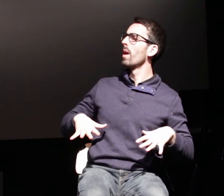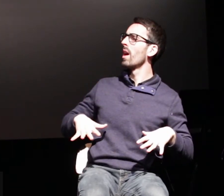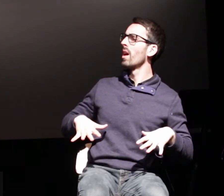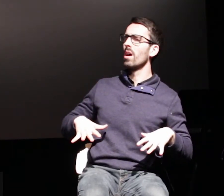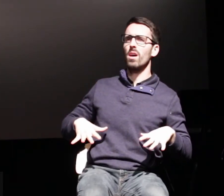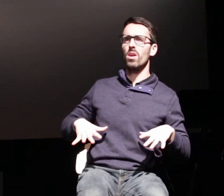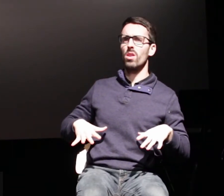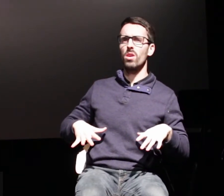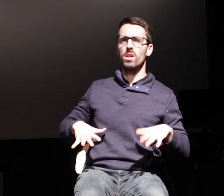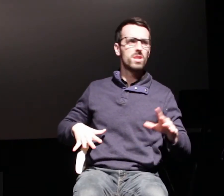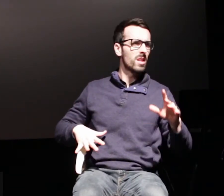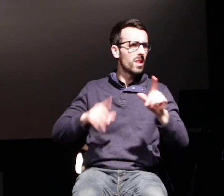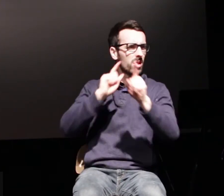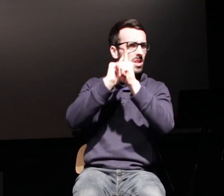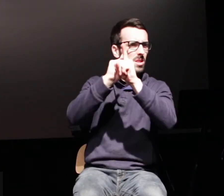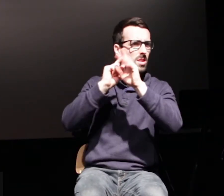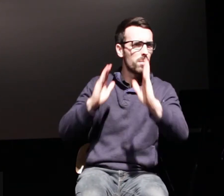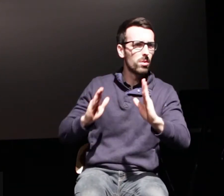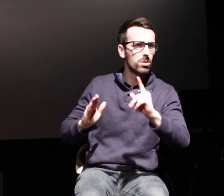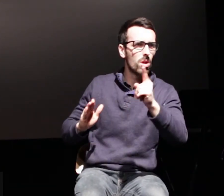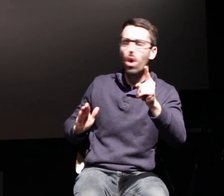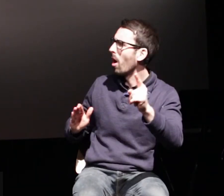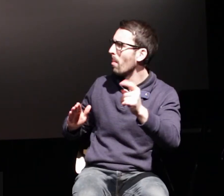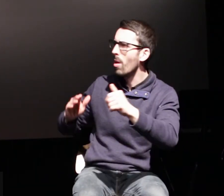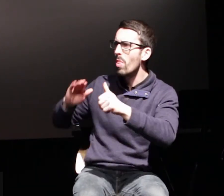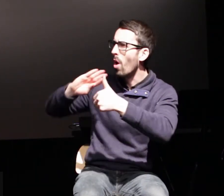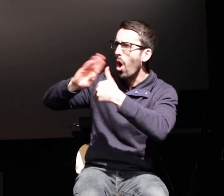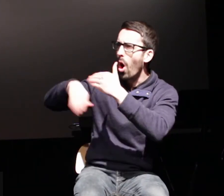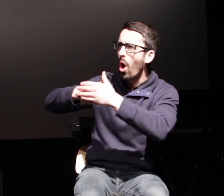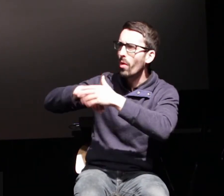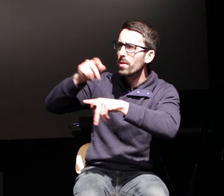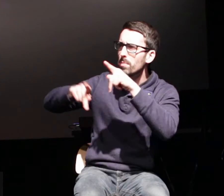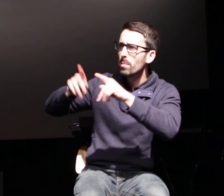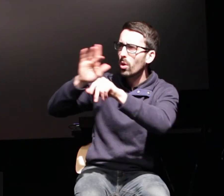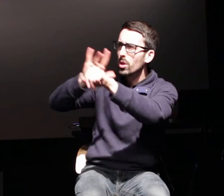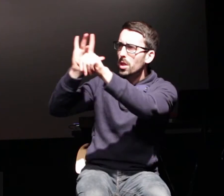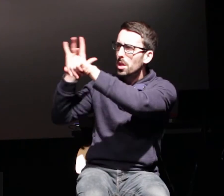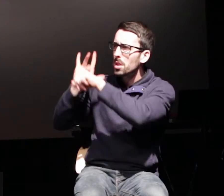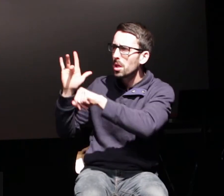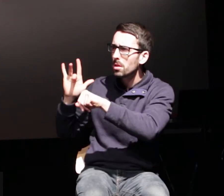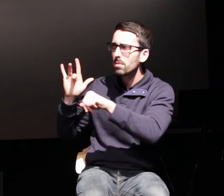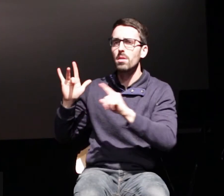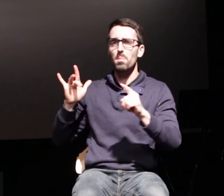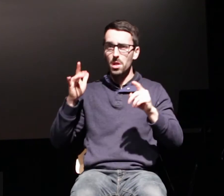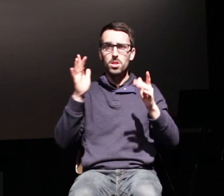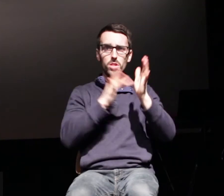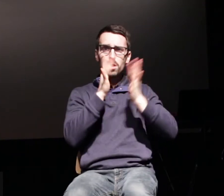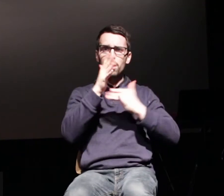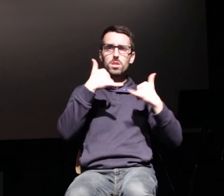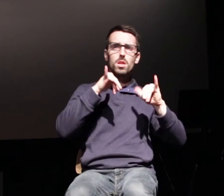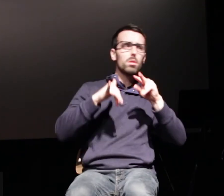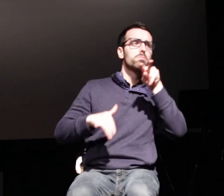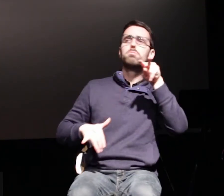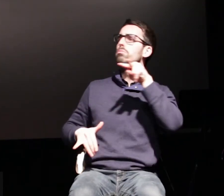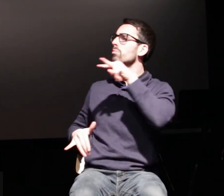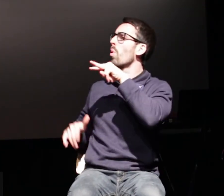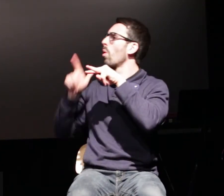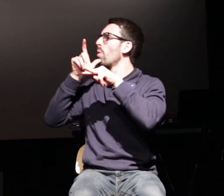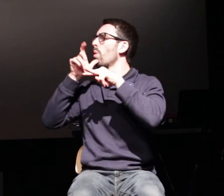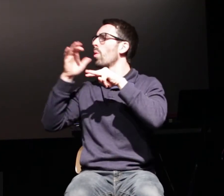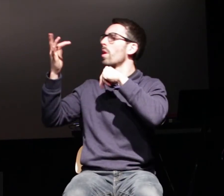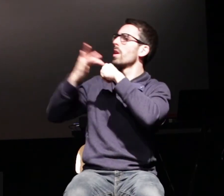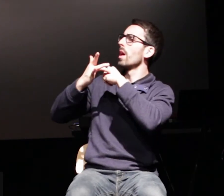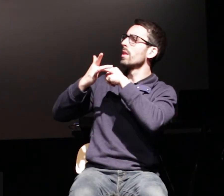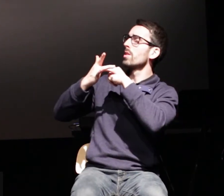"Jesus, everybody's touching you. What are you talking about?" But he kept on looking around to see who had done it. Then the frightened woman, trembling